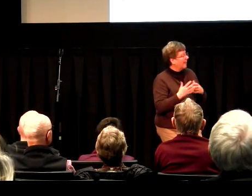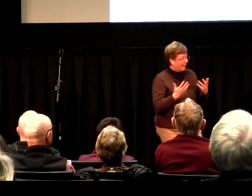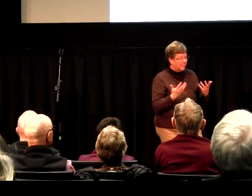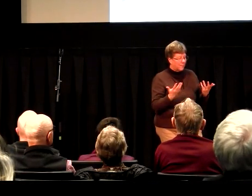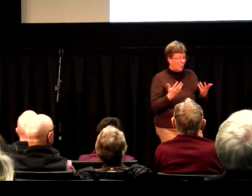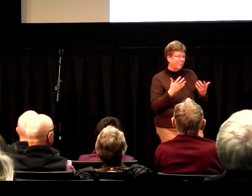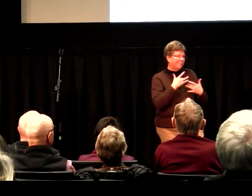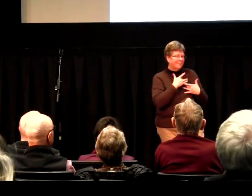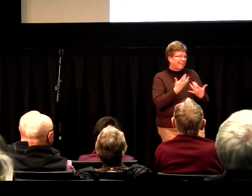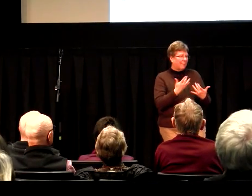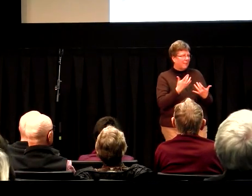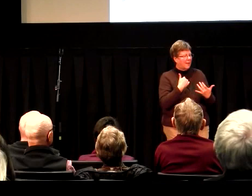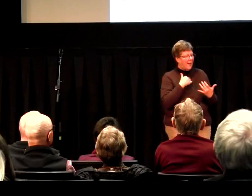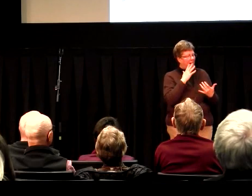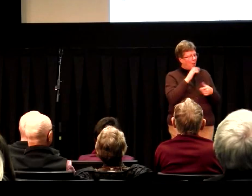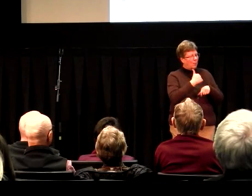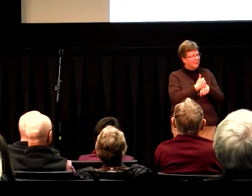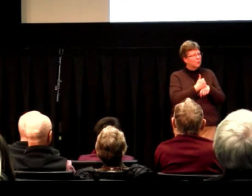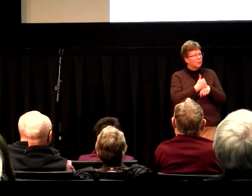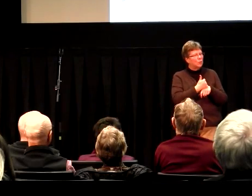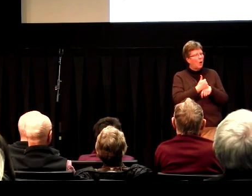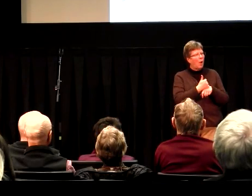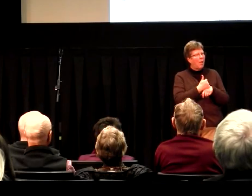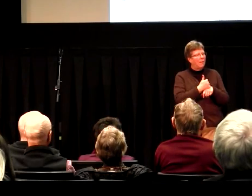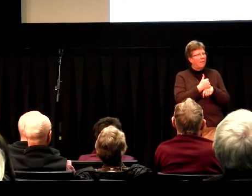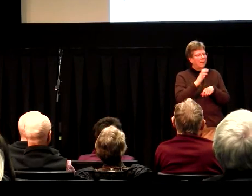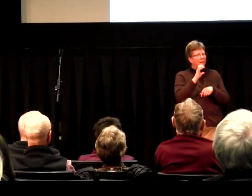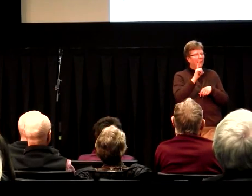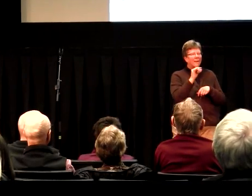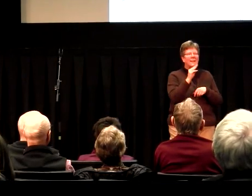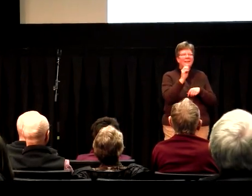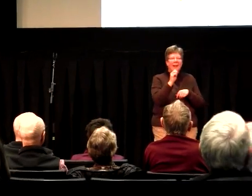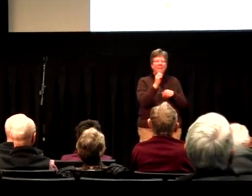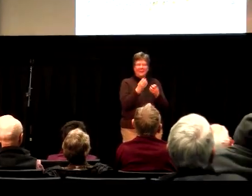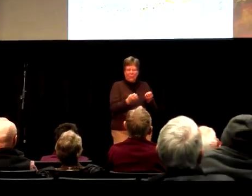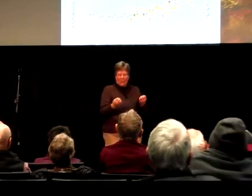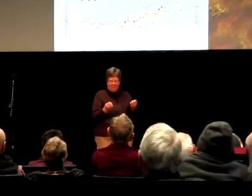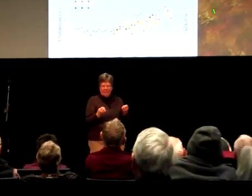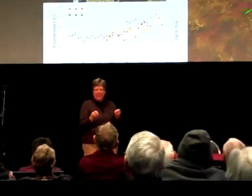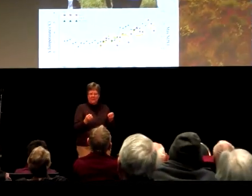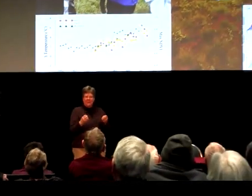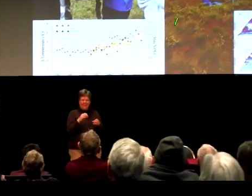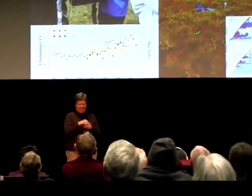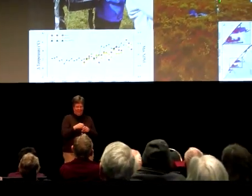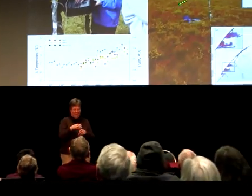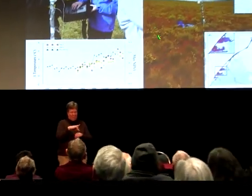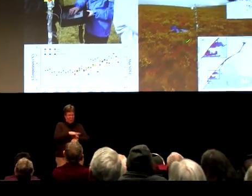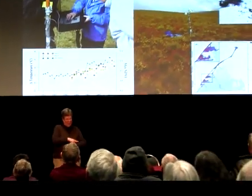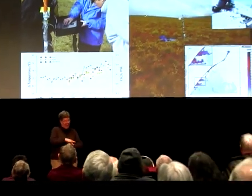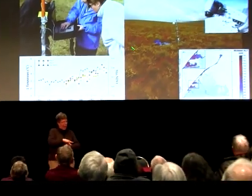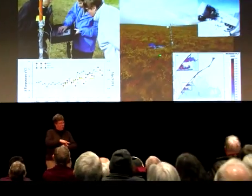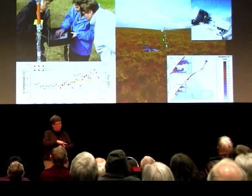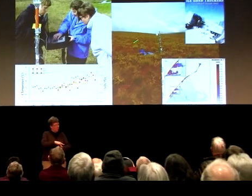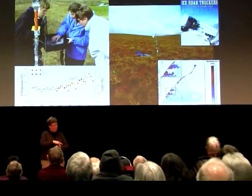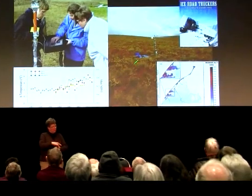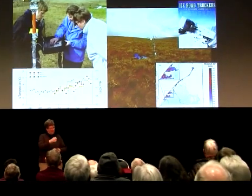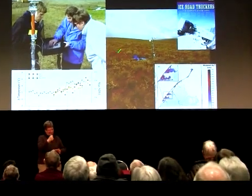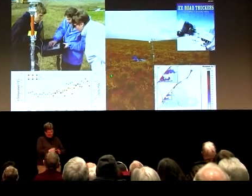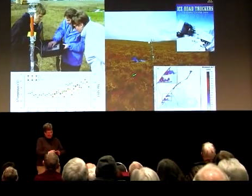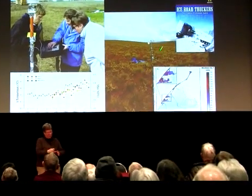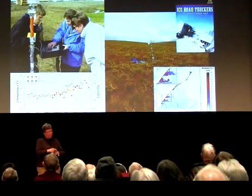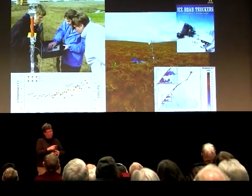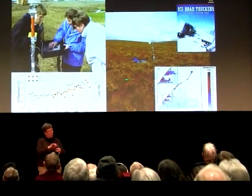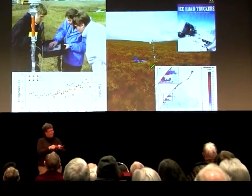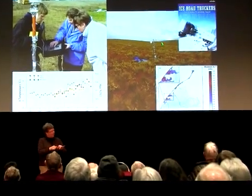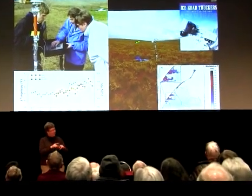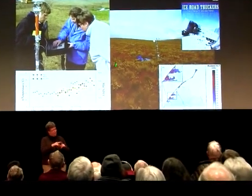And so typically I'll install climate instrumentation and also things in the ground to measure the temperatures. And we analyze